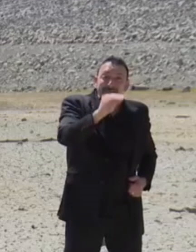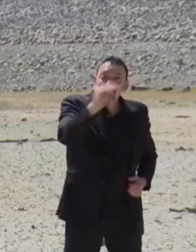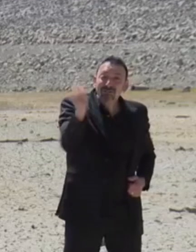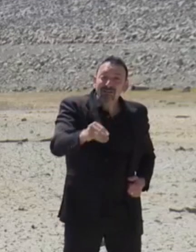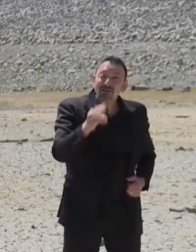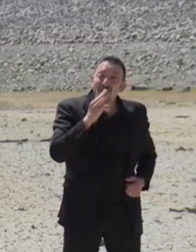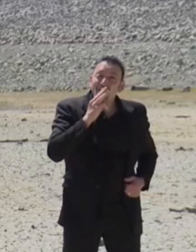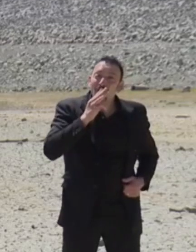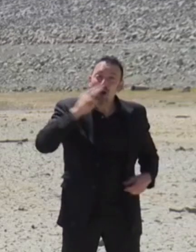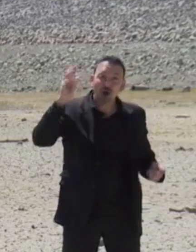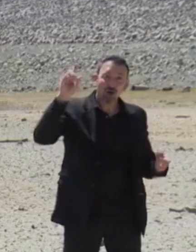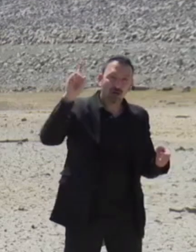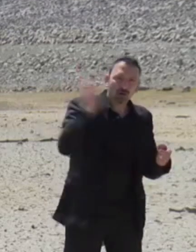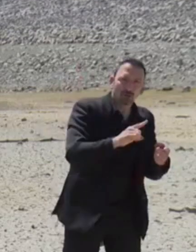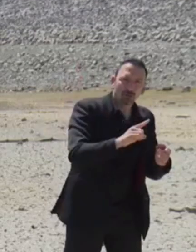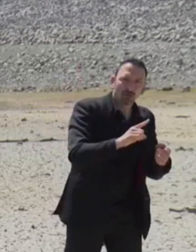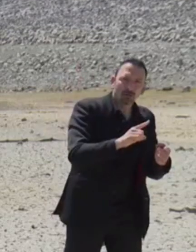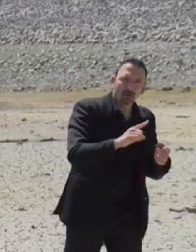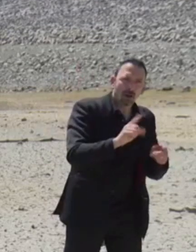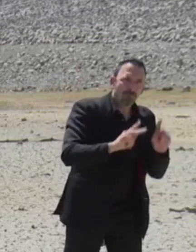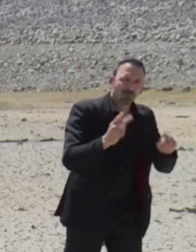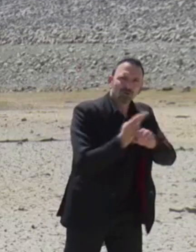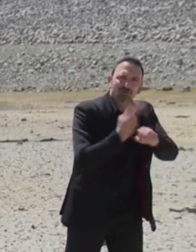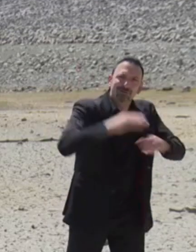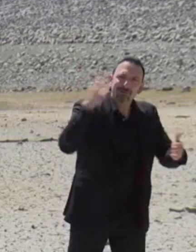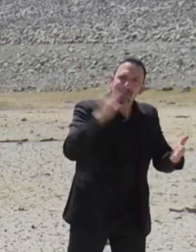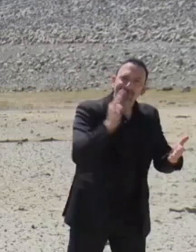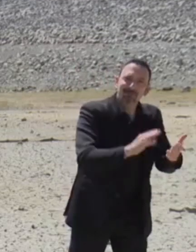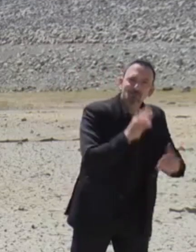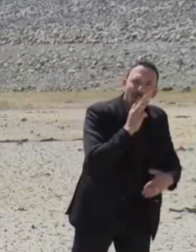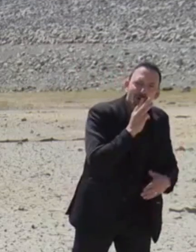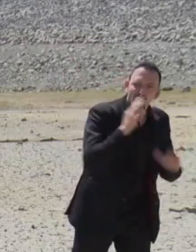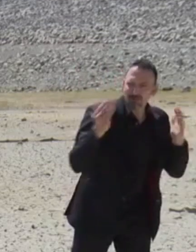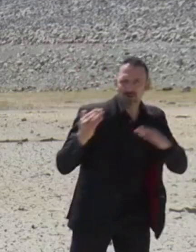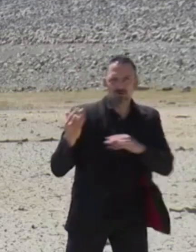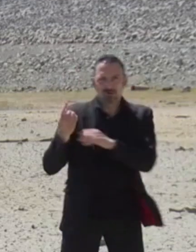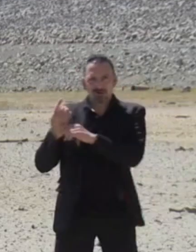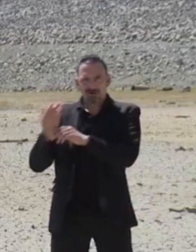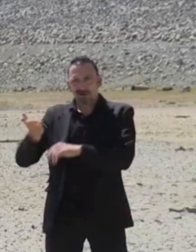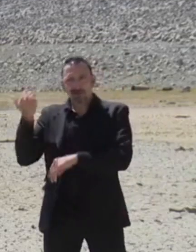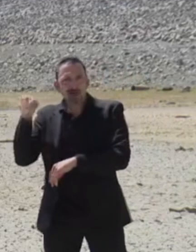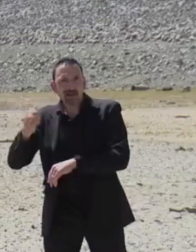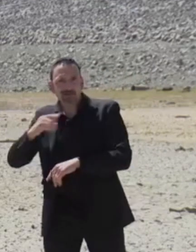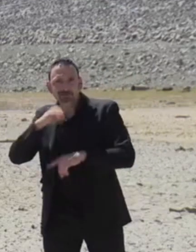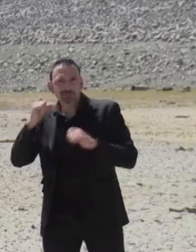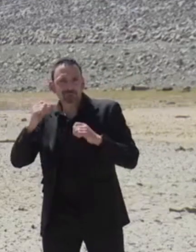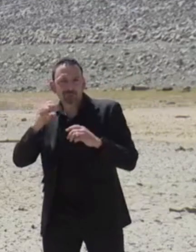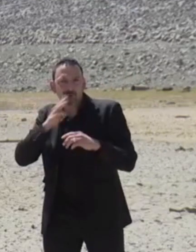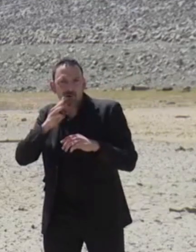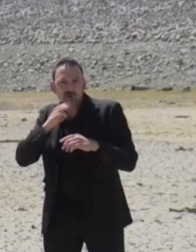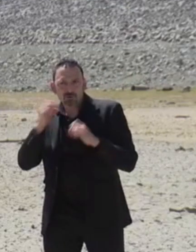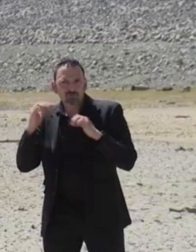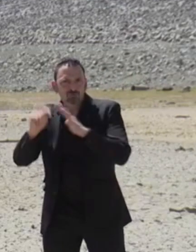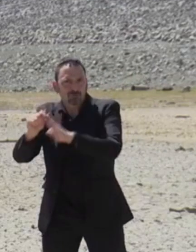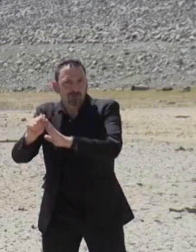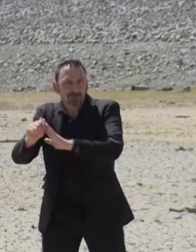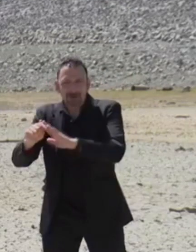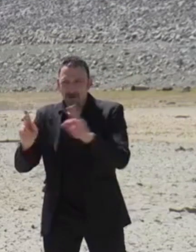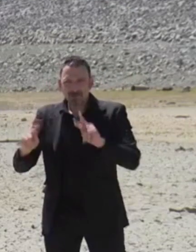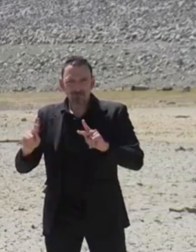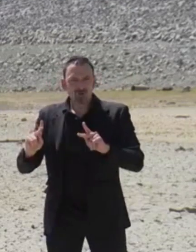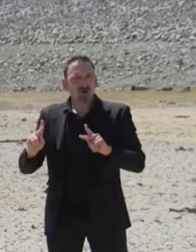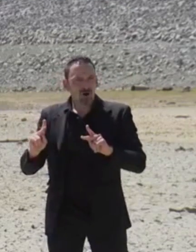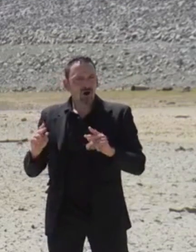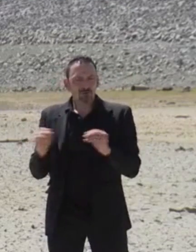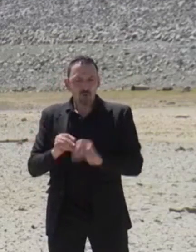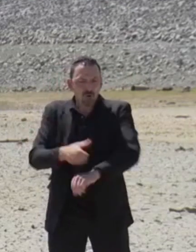water use compared to last drought at this time, meaning the people of the state of California have done so much more to be more efficient and